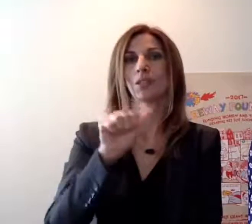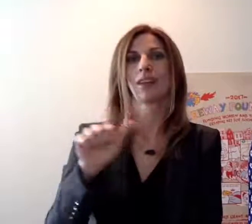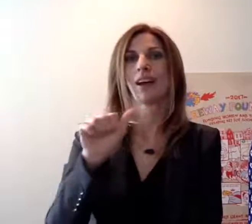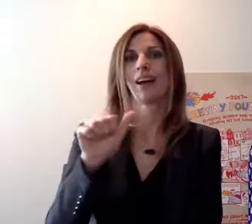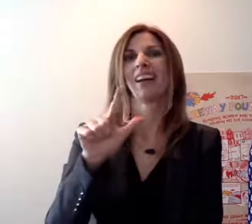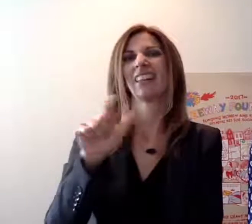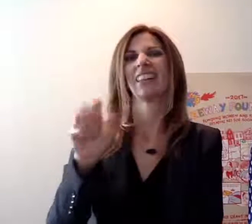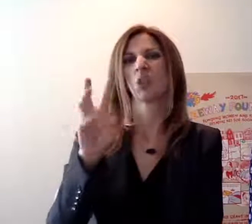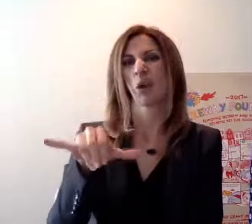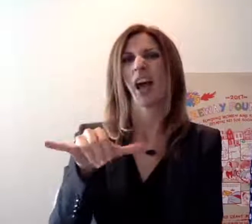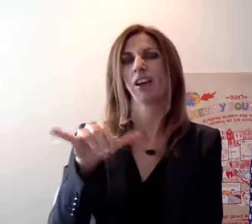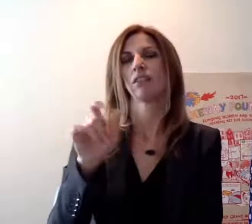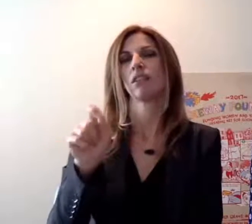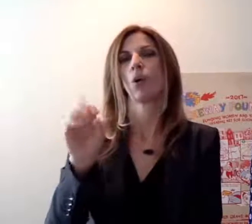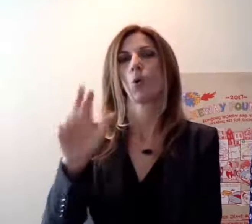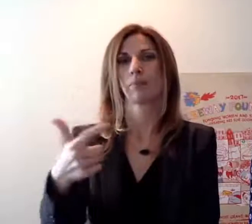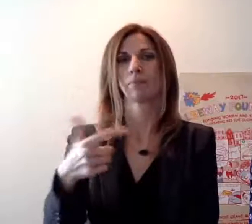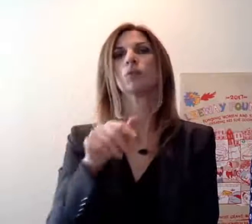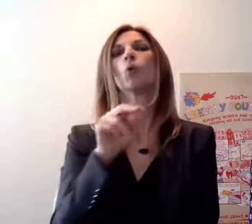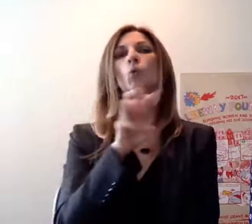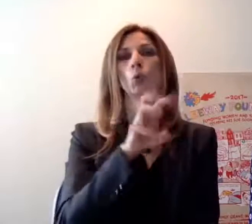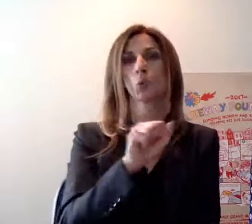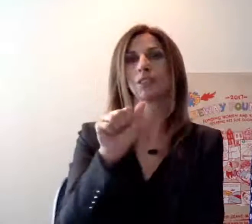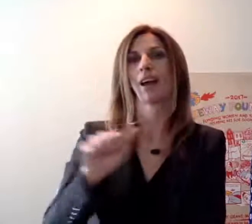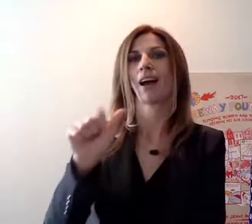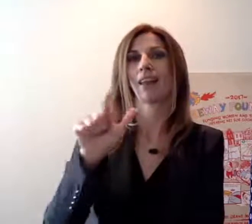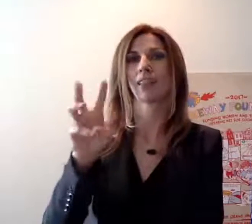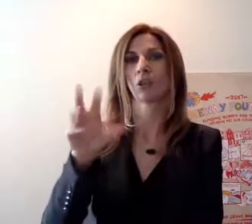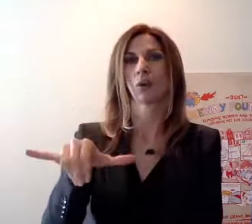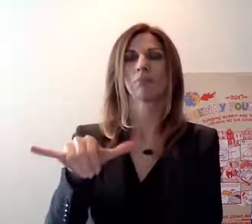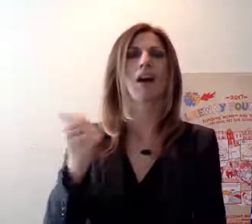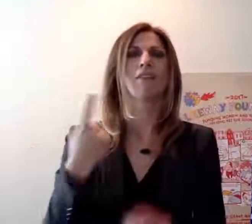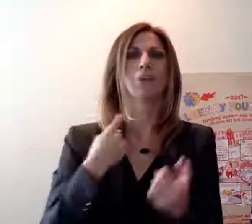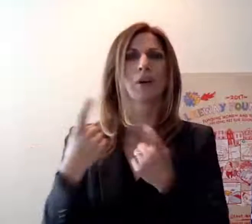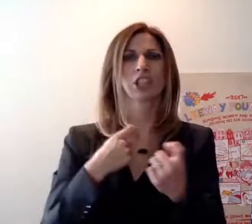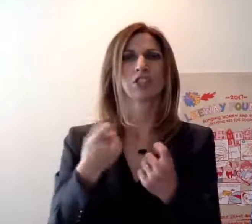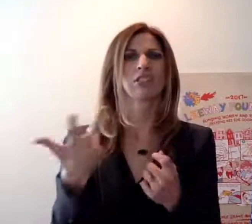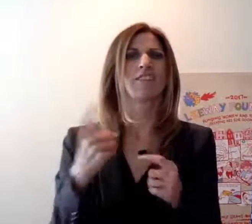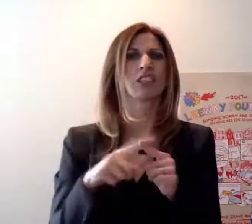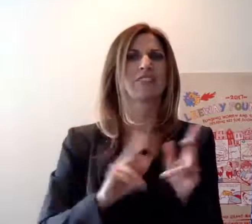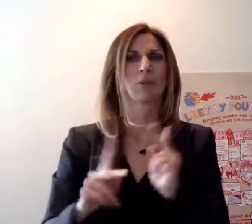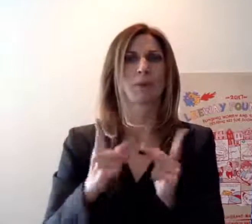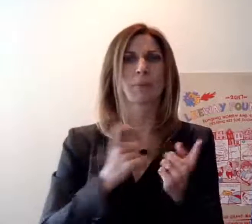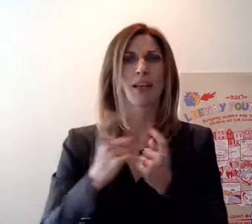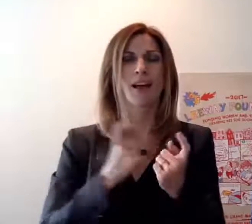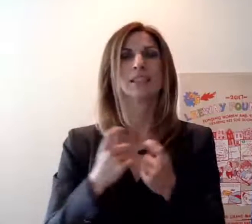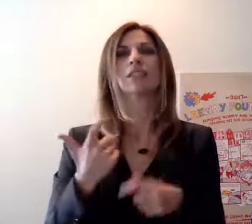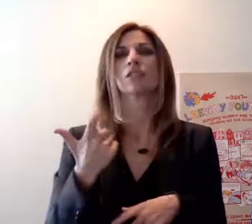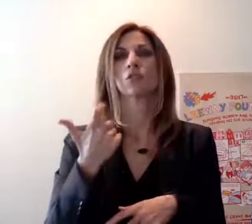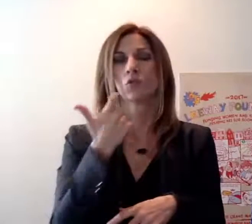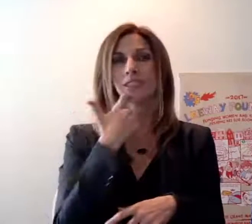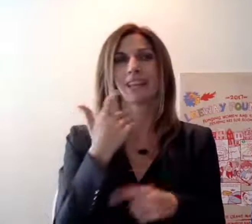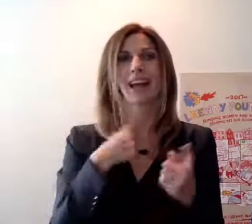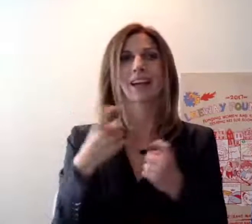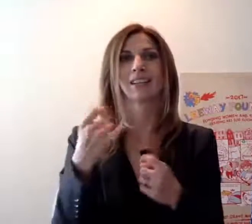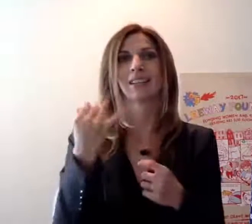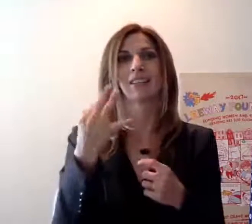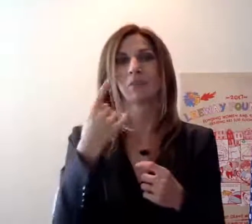news@leeway.org. So I'm getting questions in. Apparently a couple of different people tuning in have asked if I would